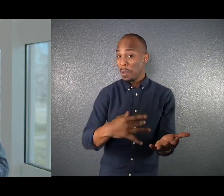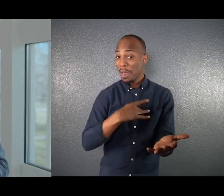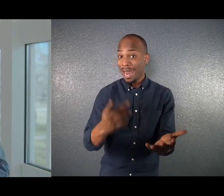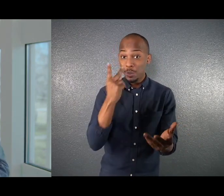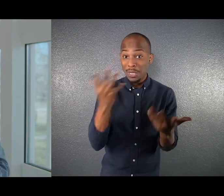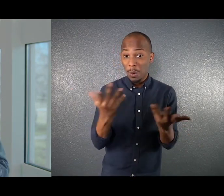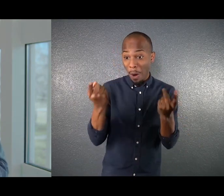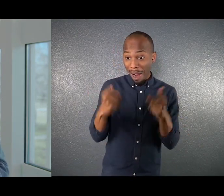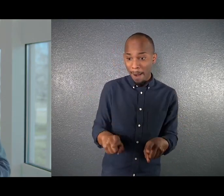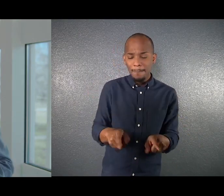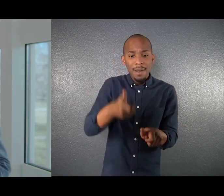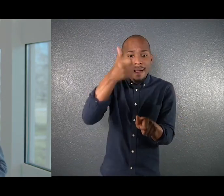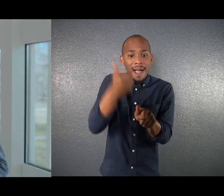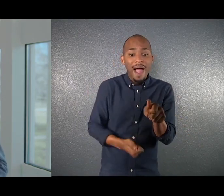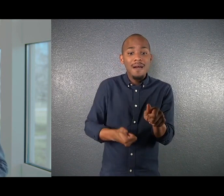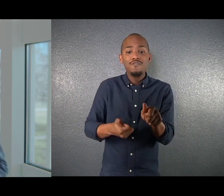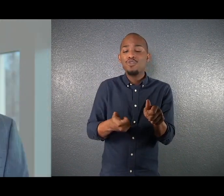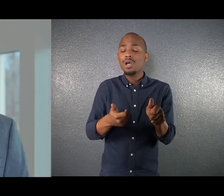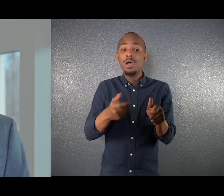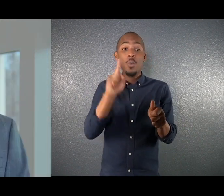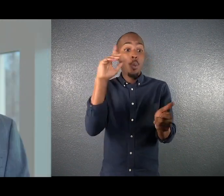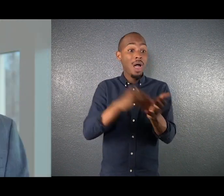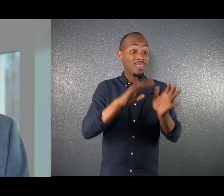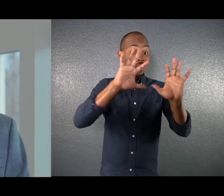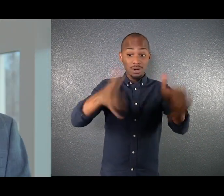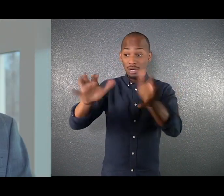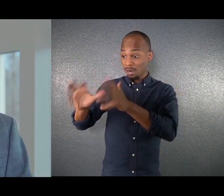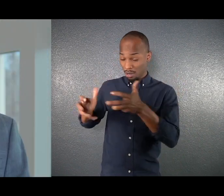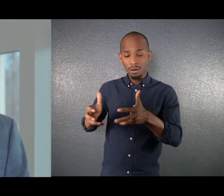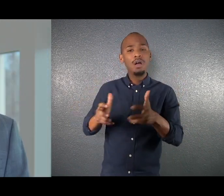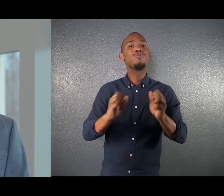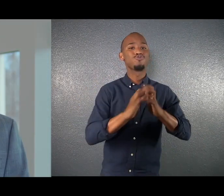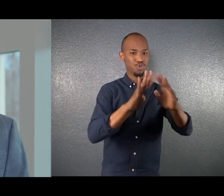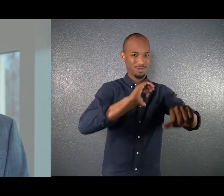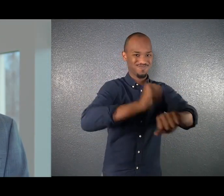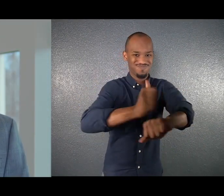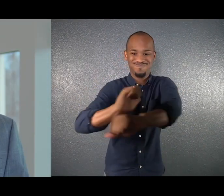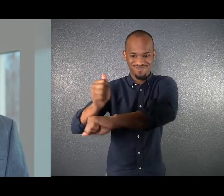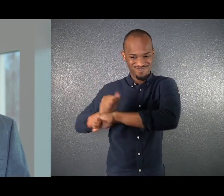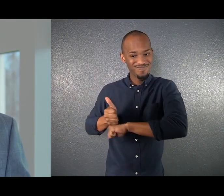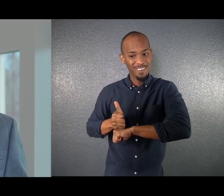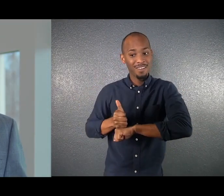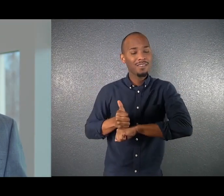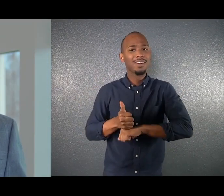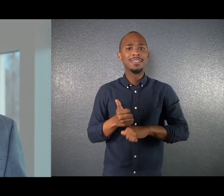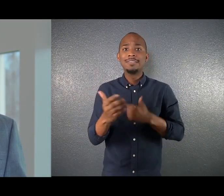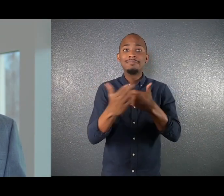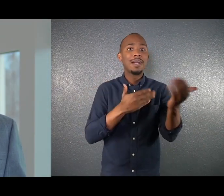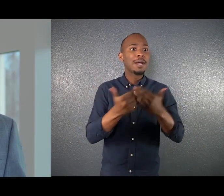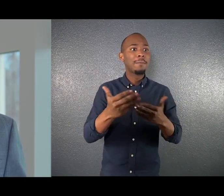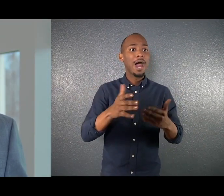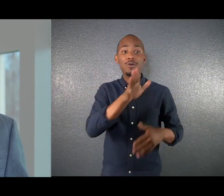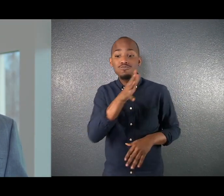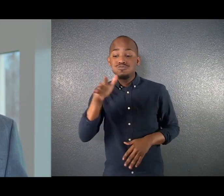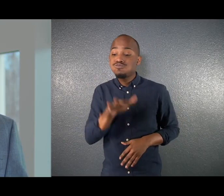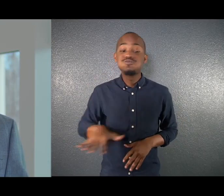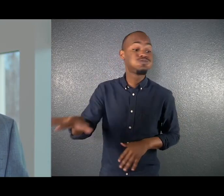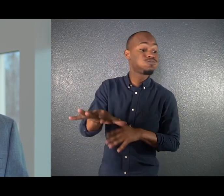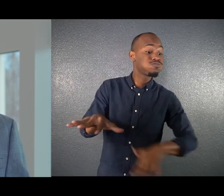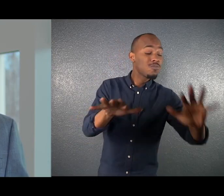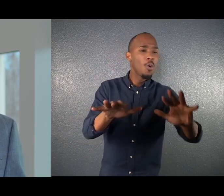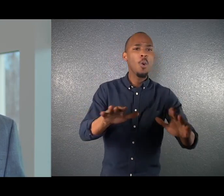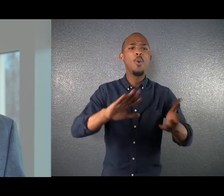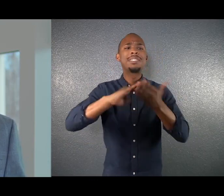planted among every 1,000 people in every rural village, in every suburban neighborhood, in